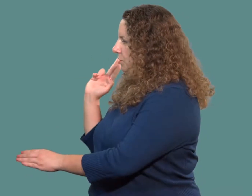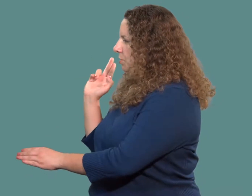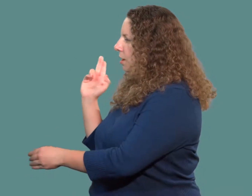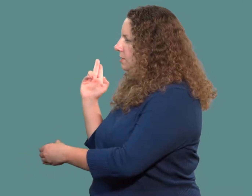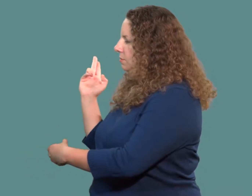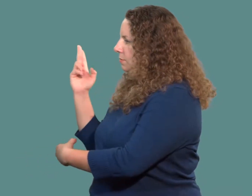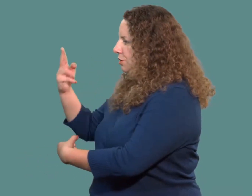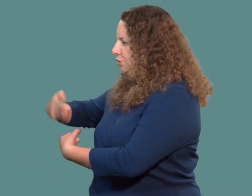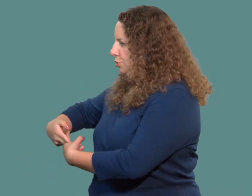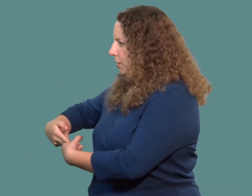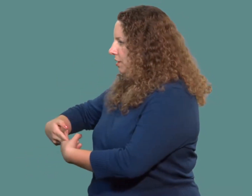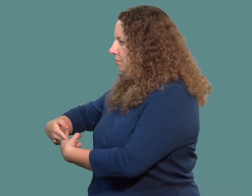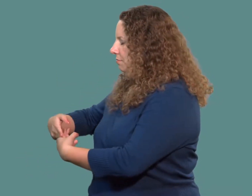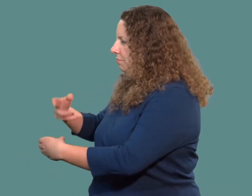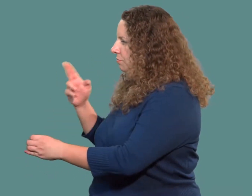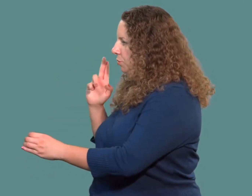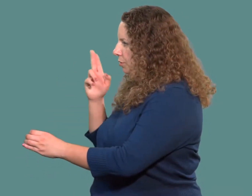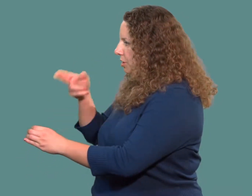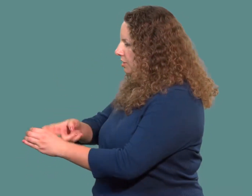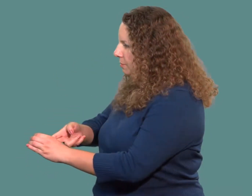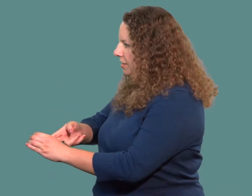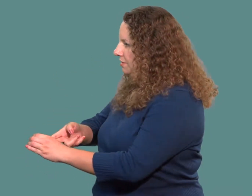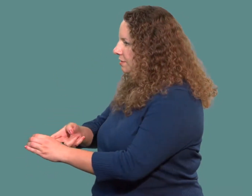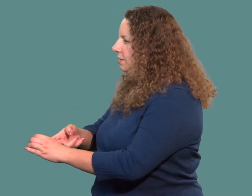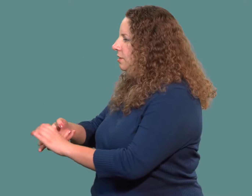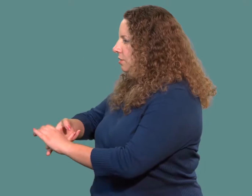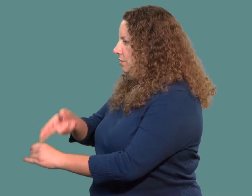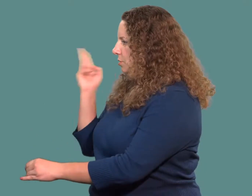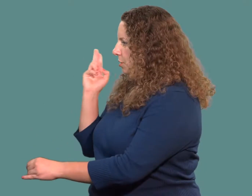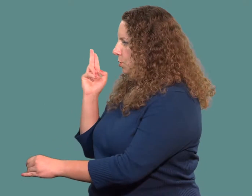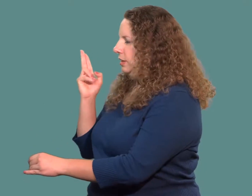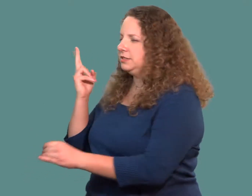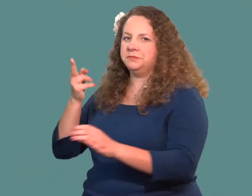so the opposite would be to join or participate, so you can quit.